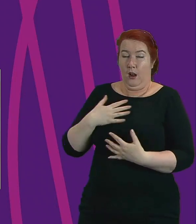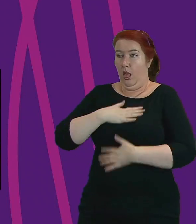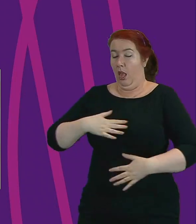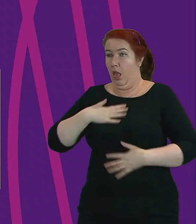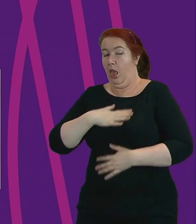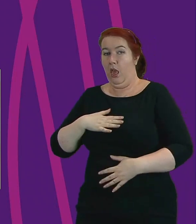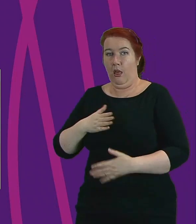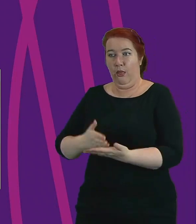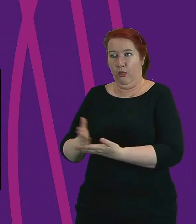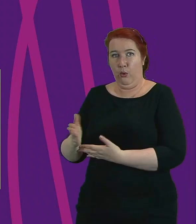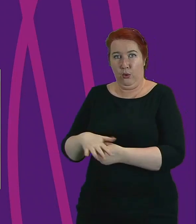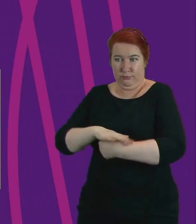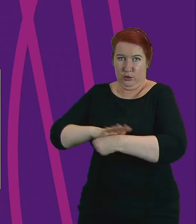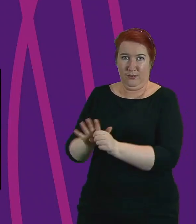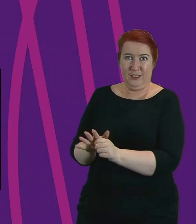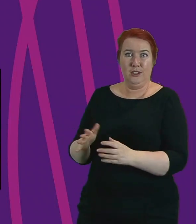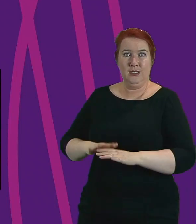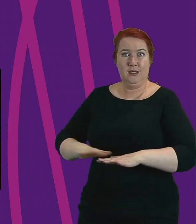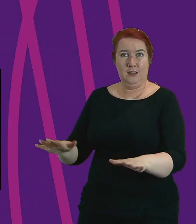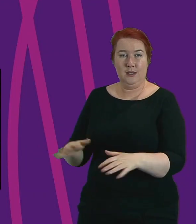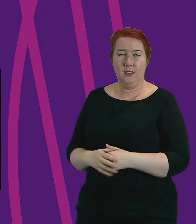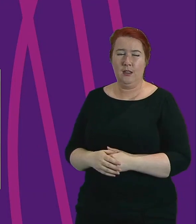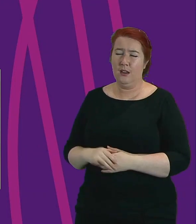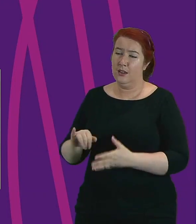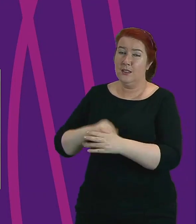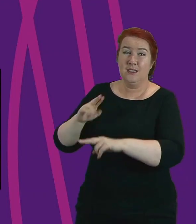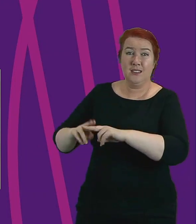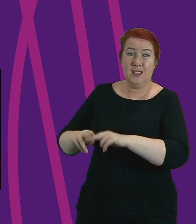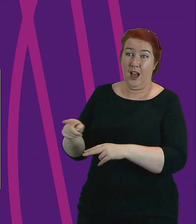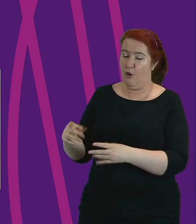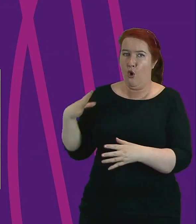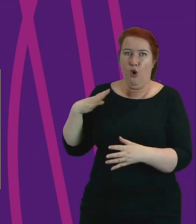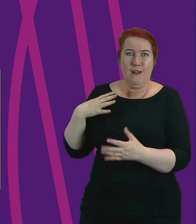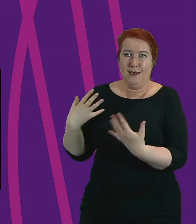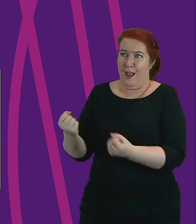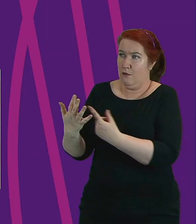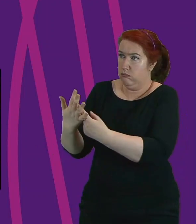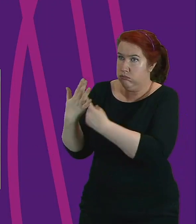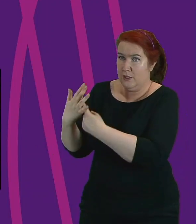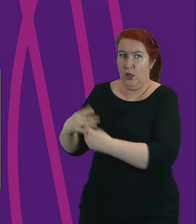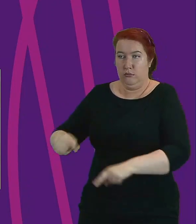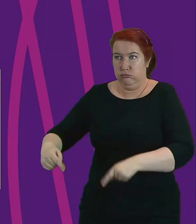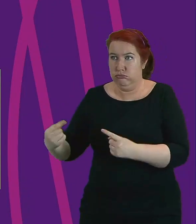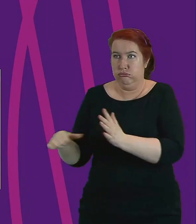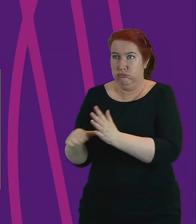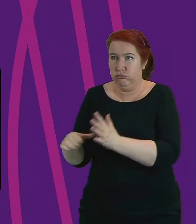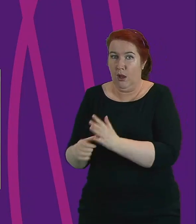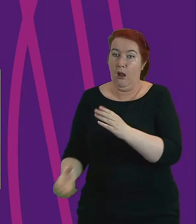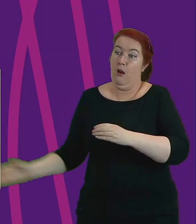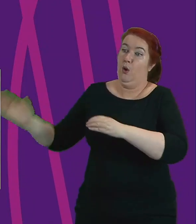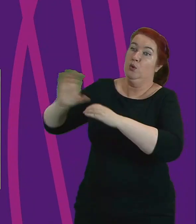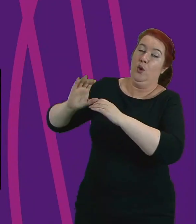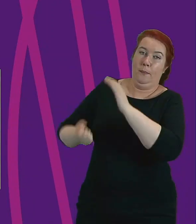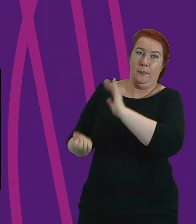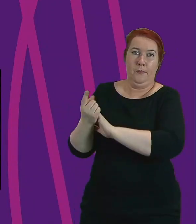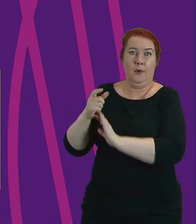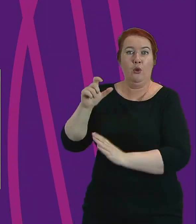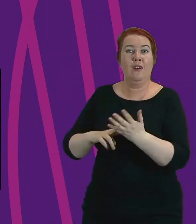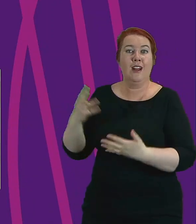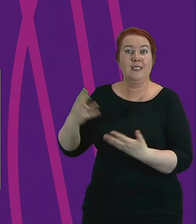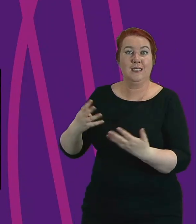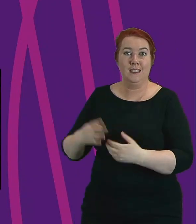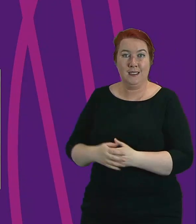health service faced staff shortages and huge challenges before the pandemic, and we have to bear in mind that there may indeed be staff